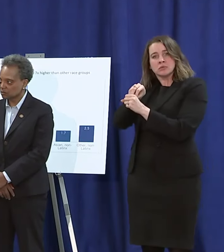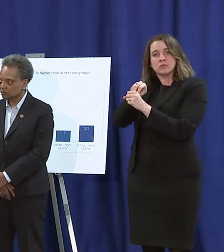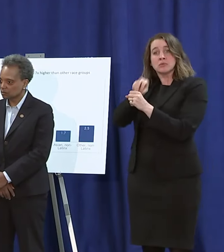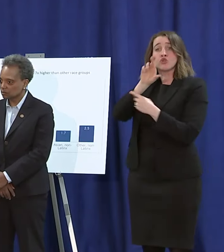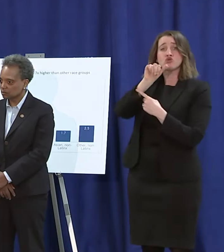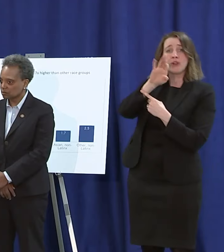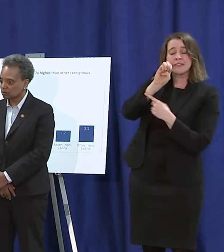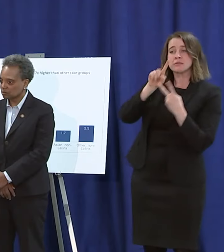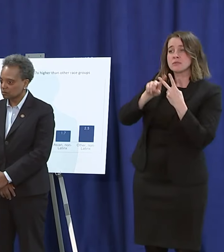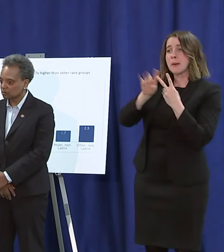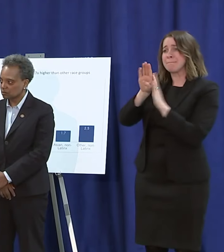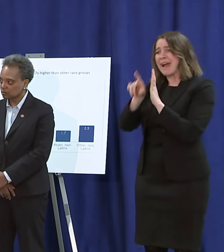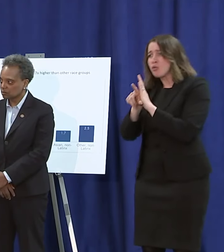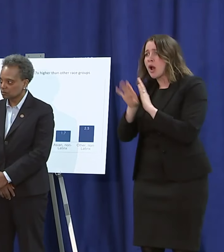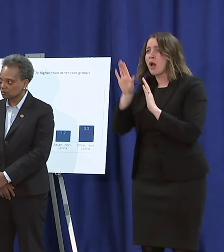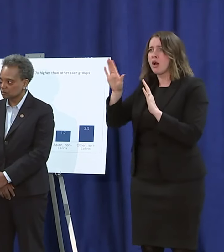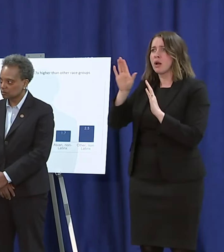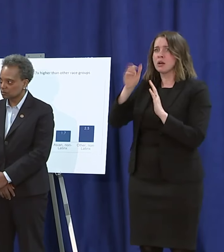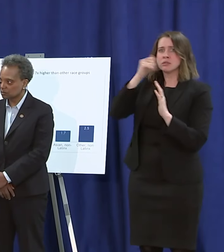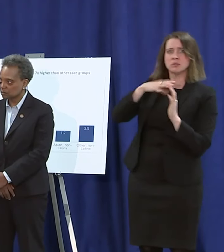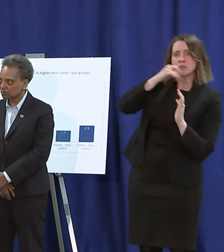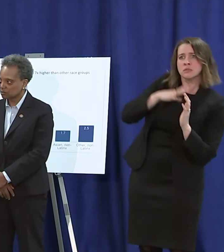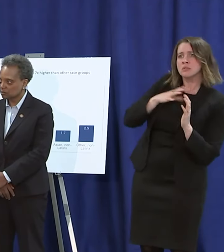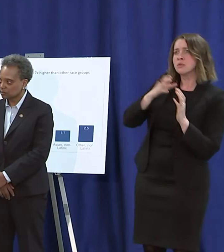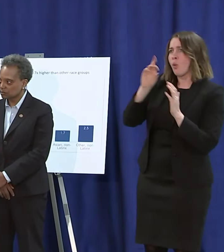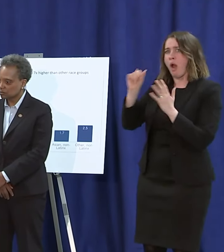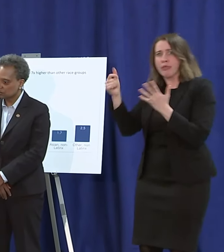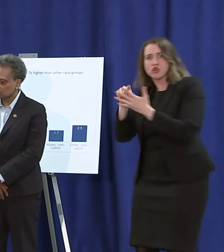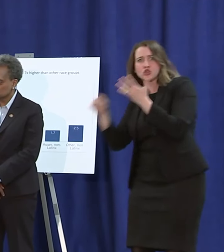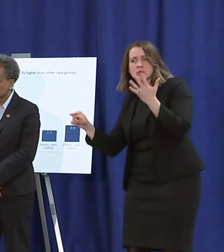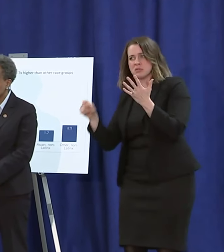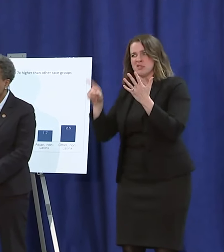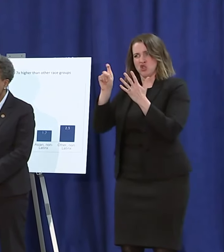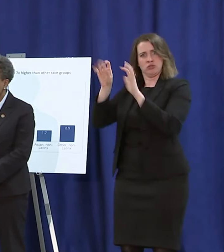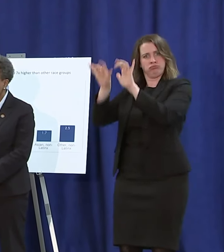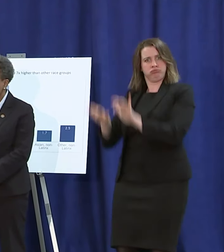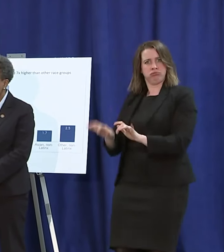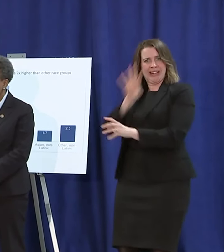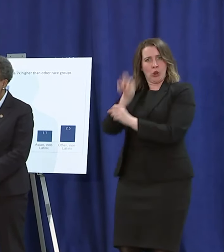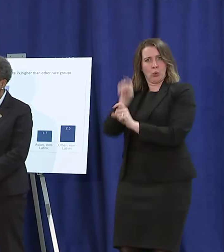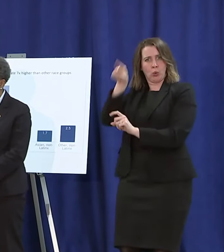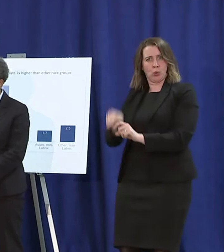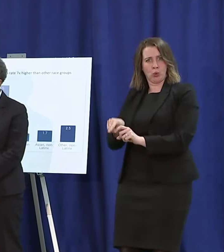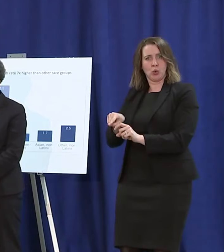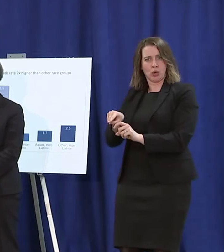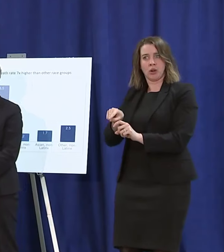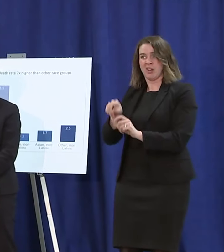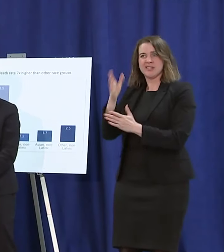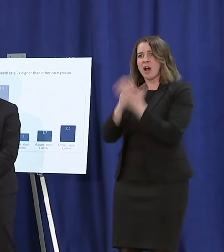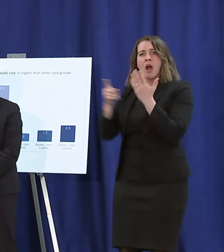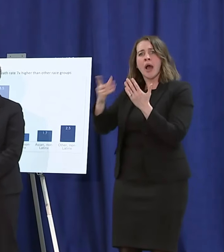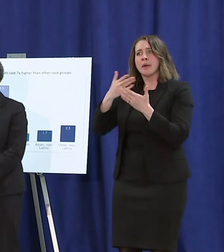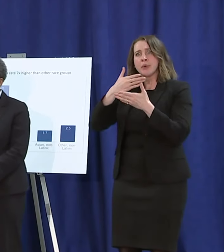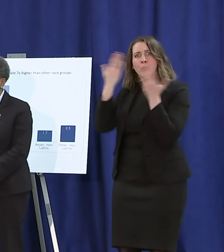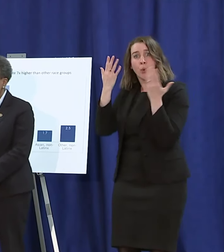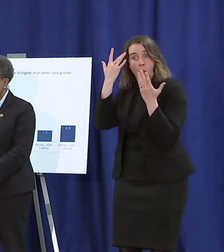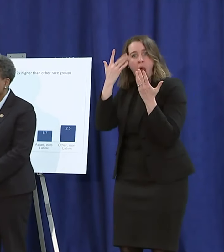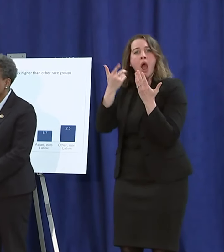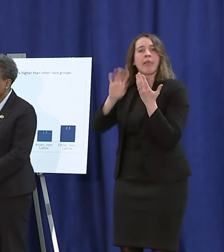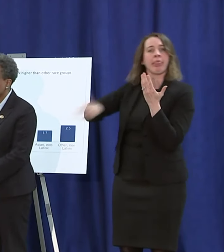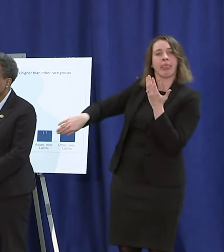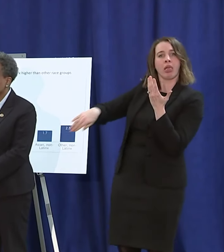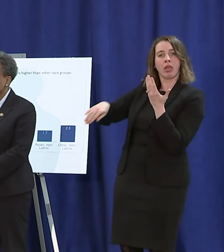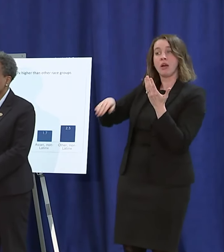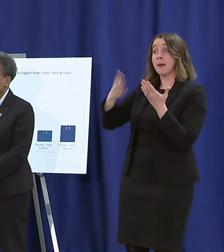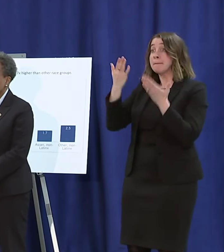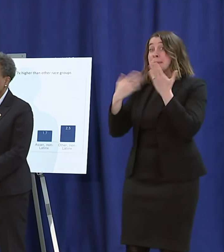race, ethnicity. But if that has not necessarily been entered in the hospital system where that test is being